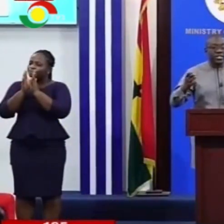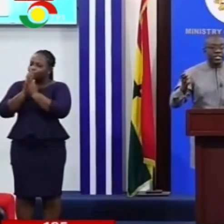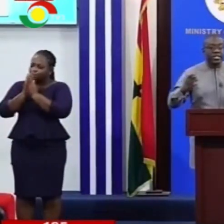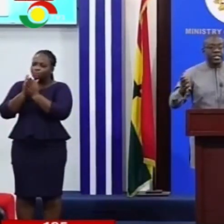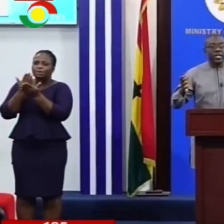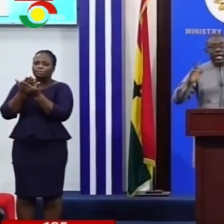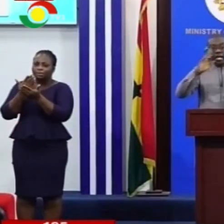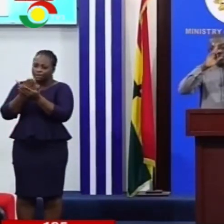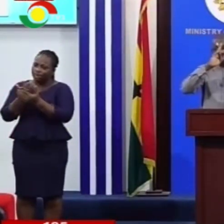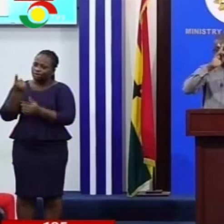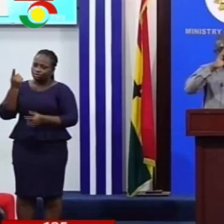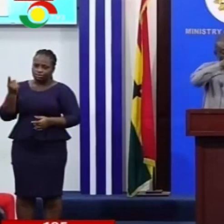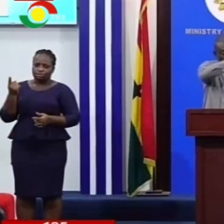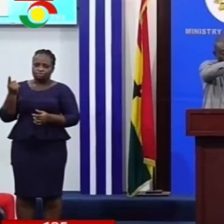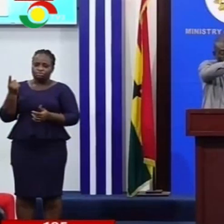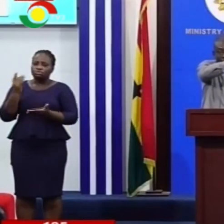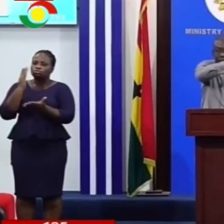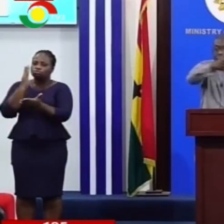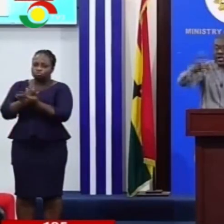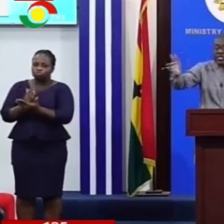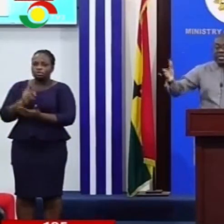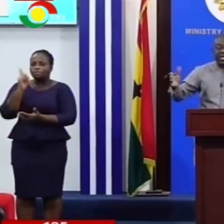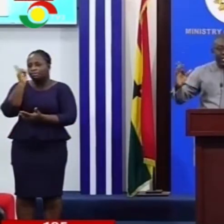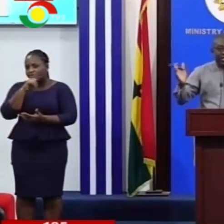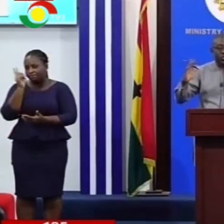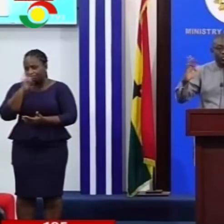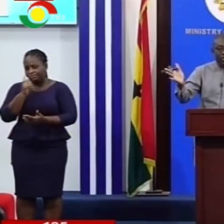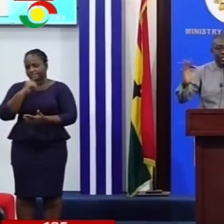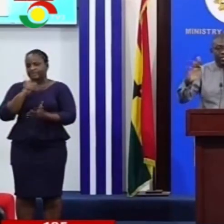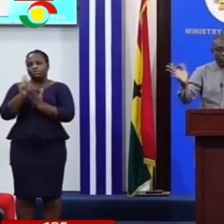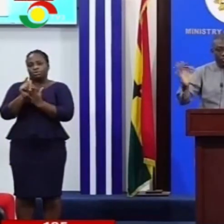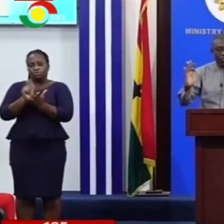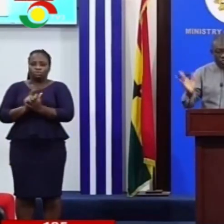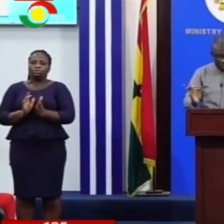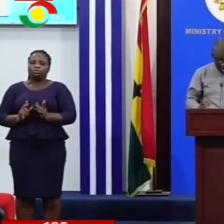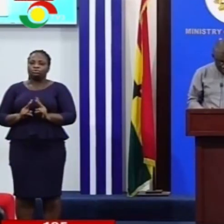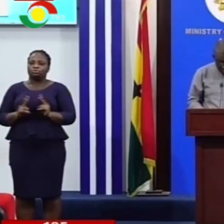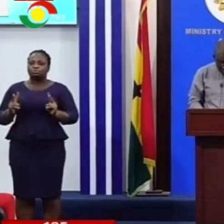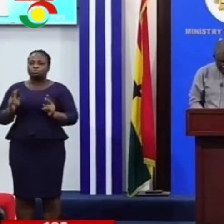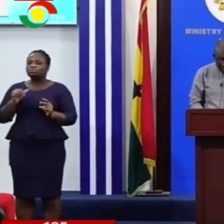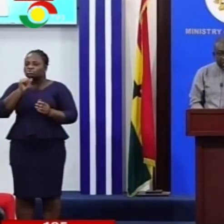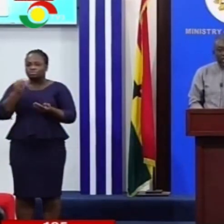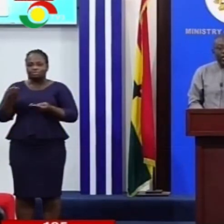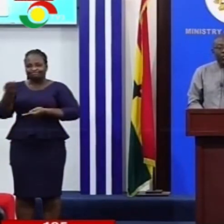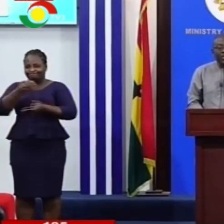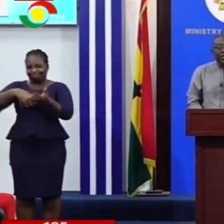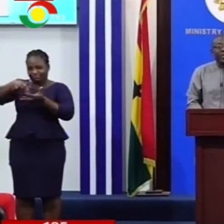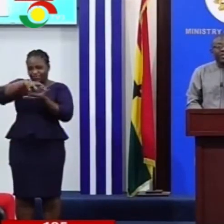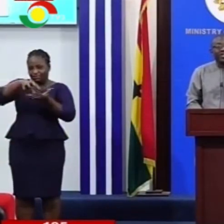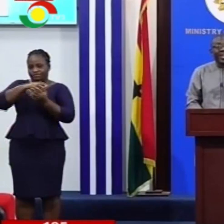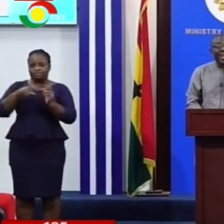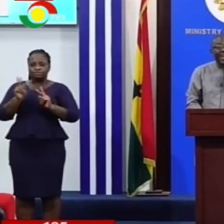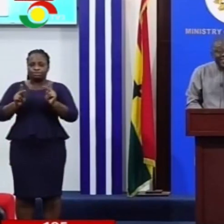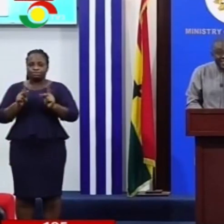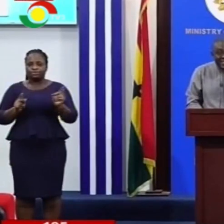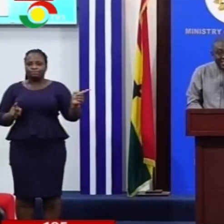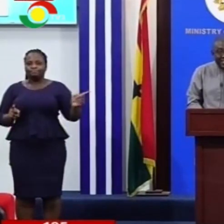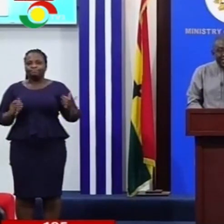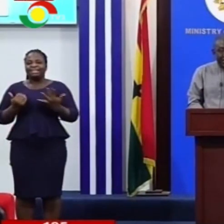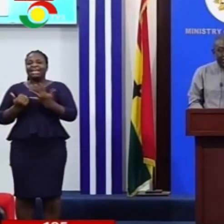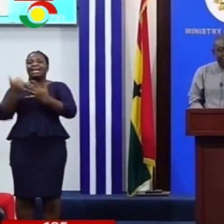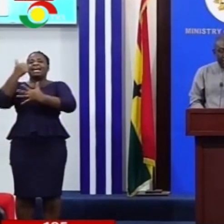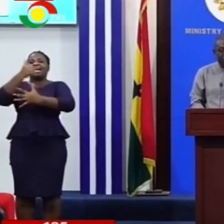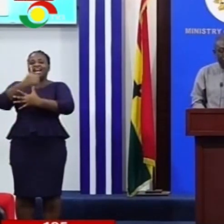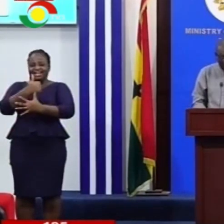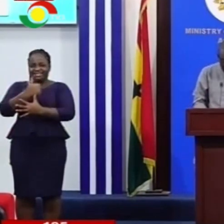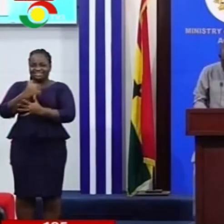it with the policymakers at the top so that we don't speak across purposes. What is happening is enhanced testing in these